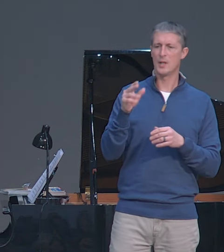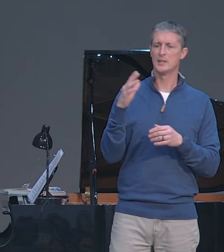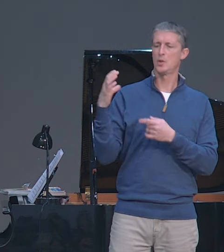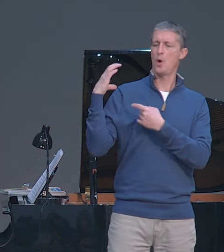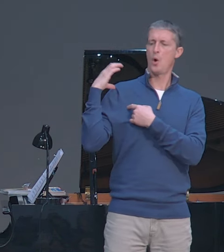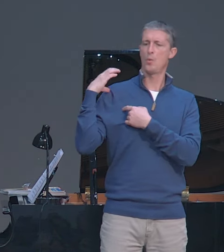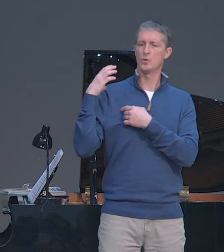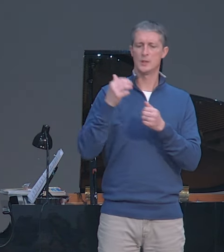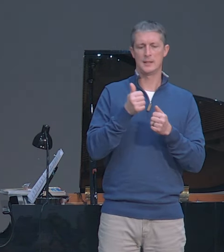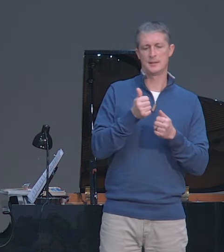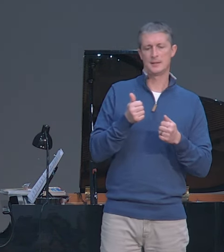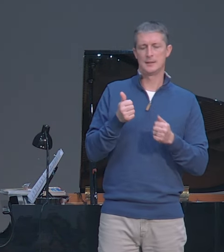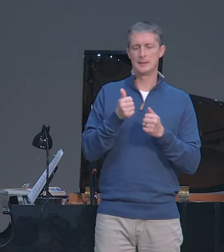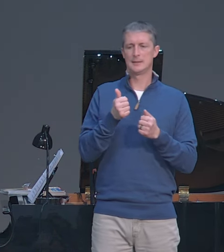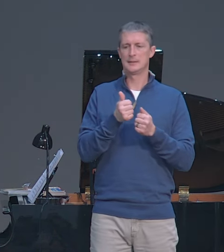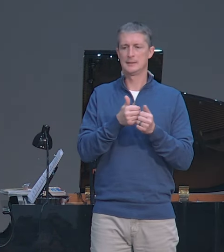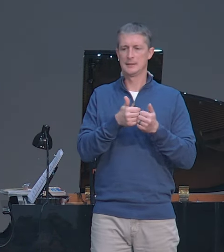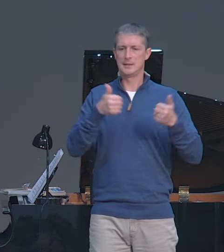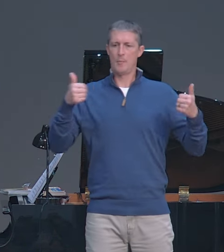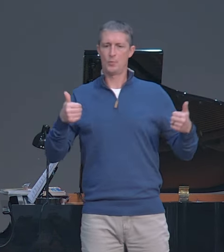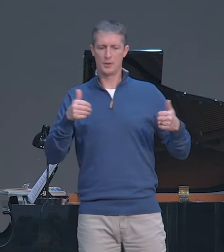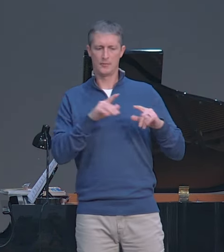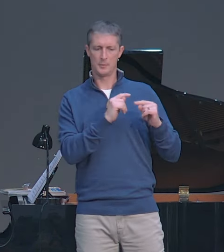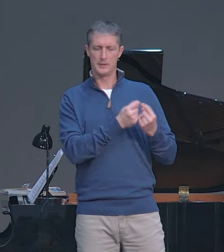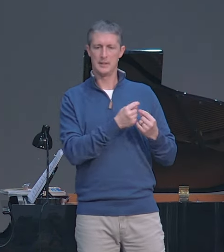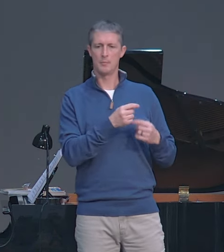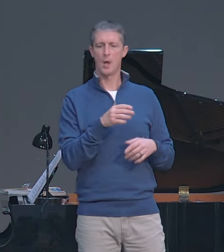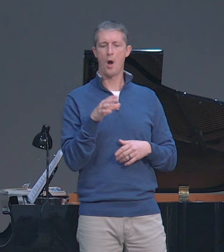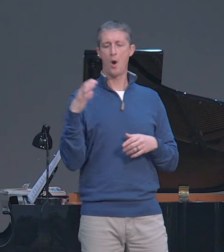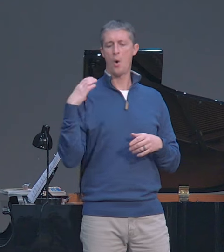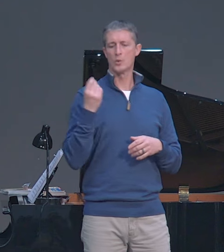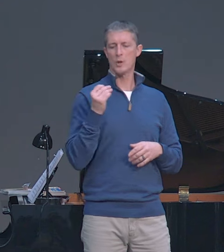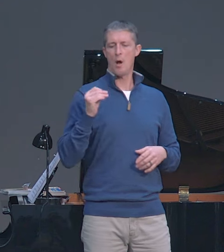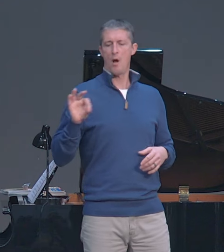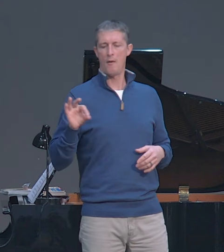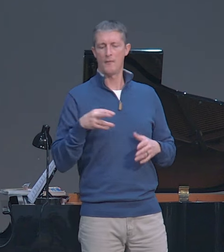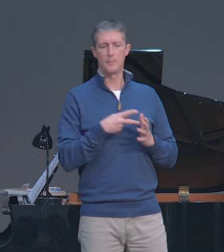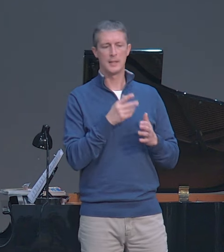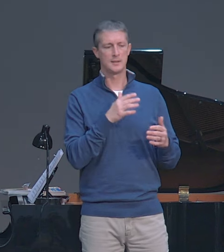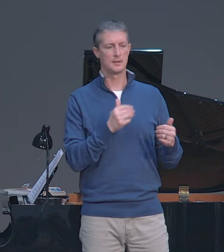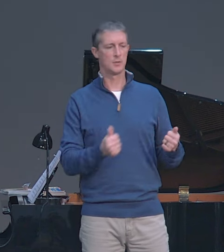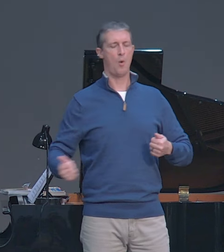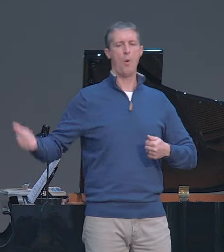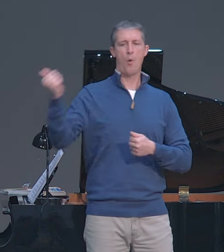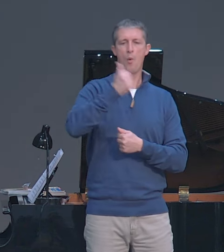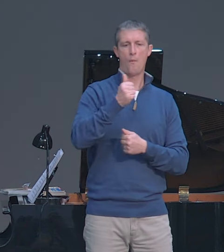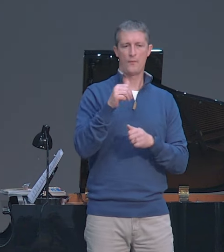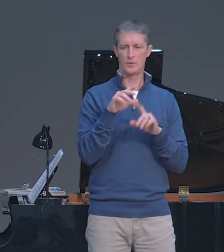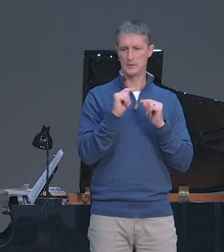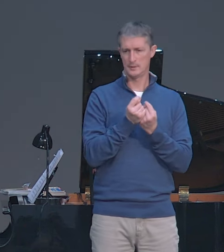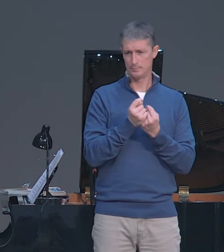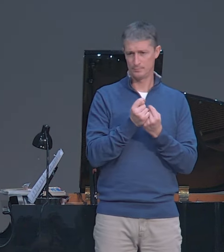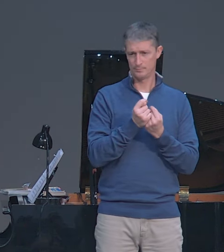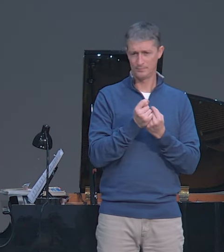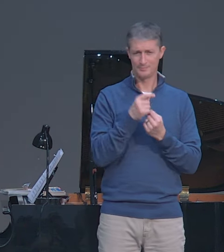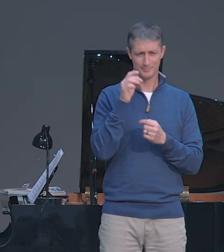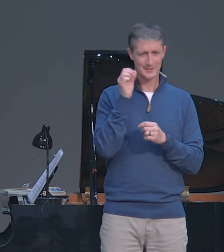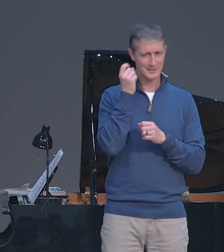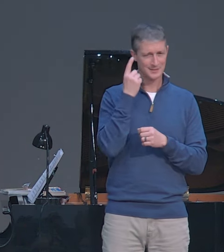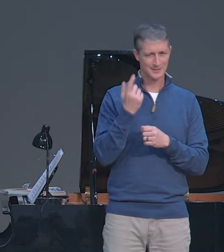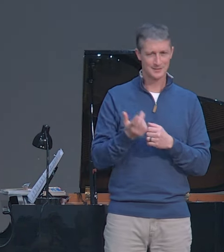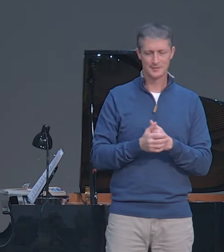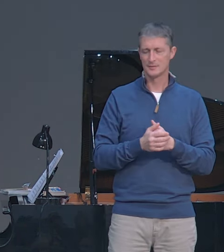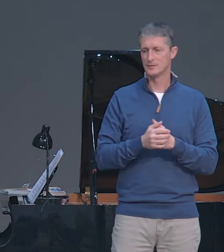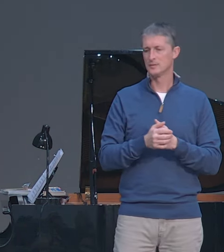apart from the team. He's actually over the team. In the same way as the